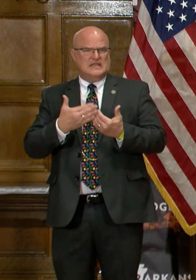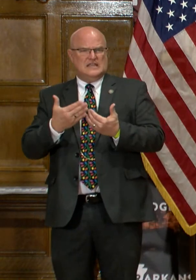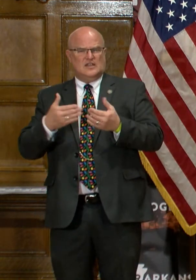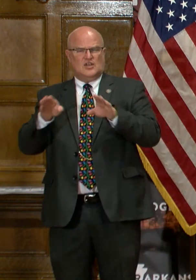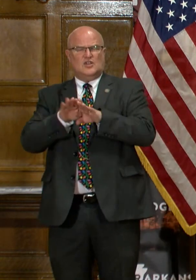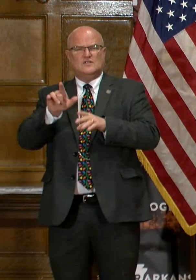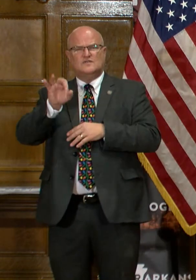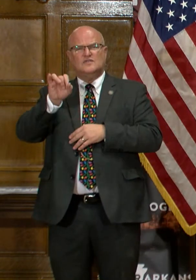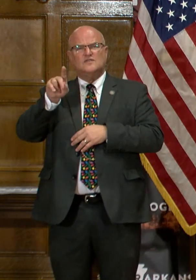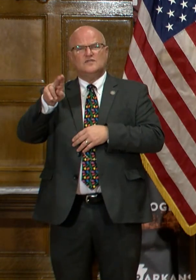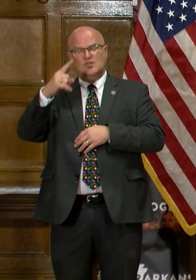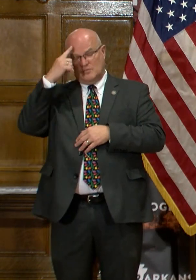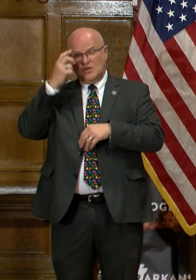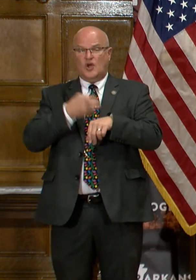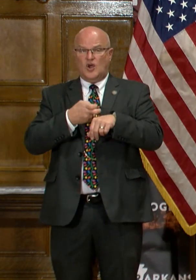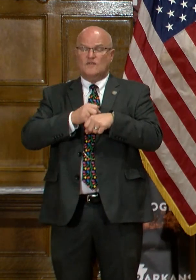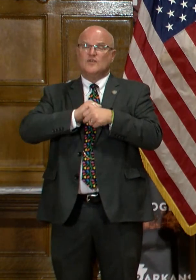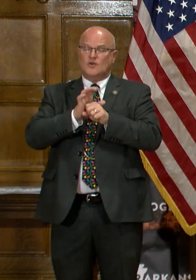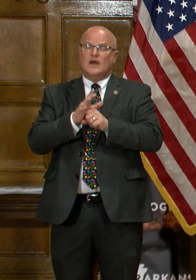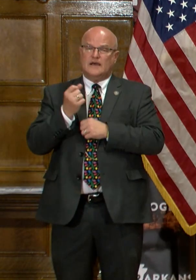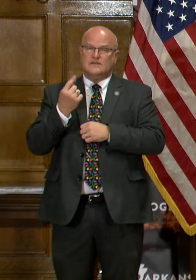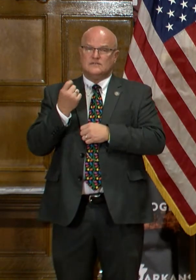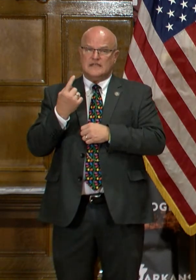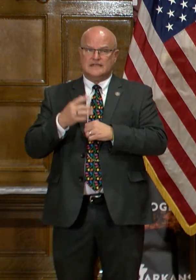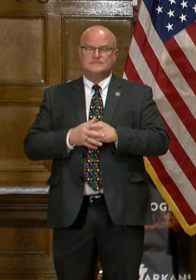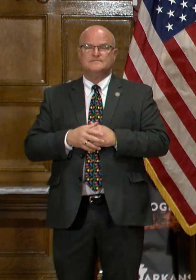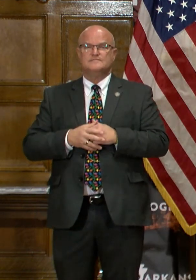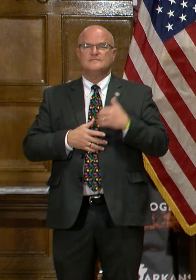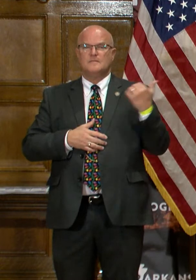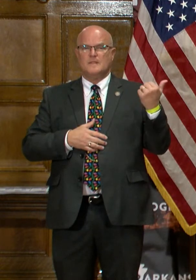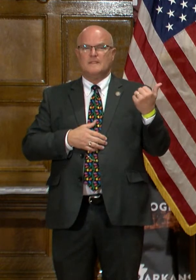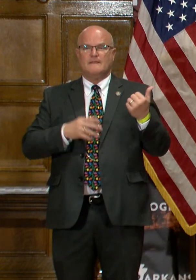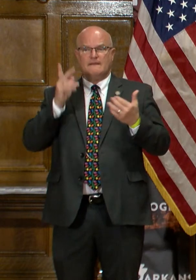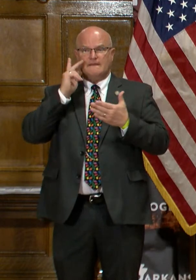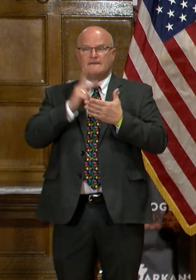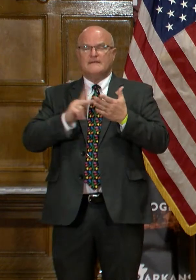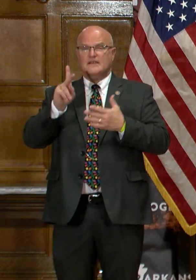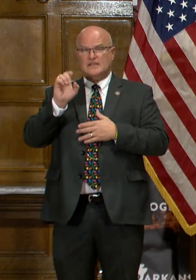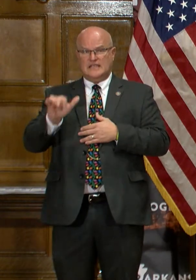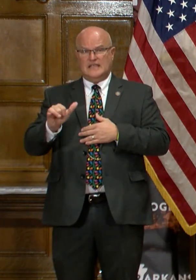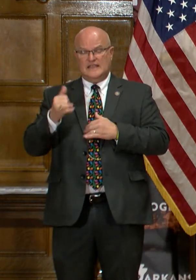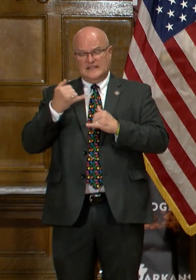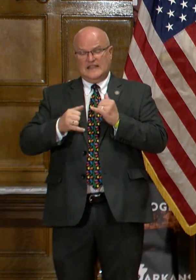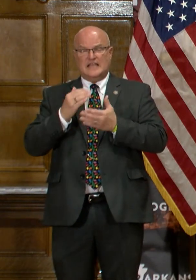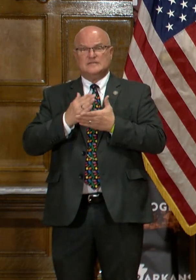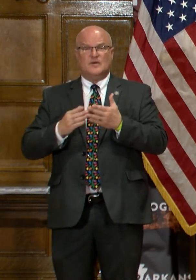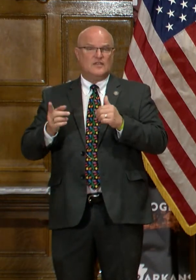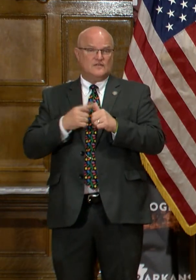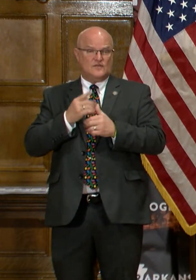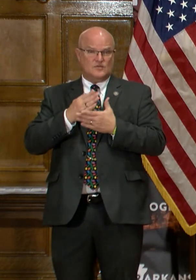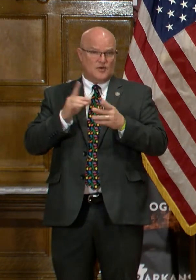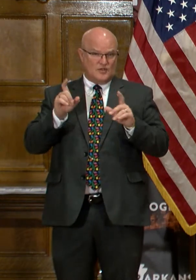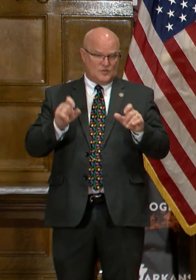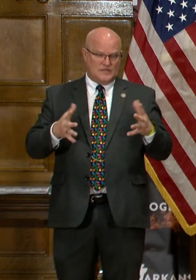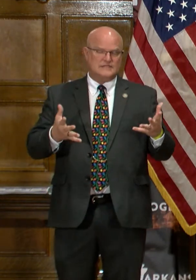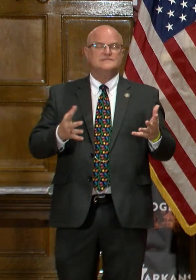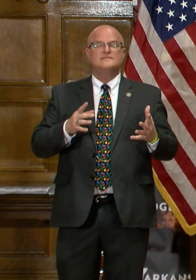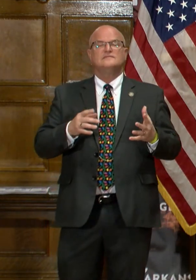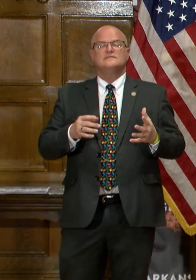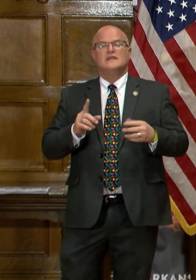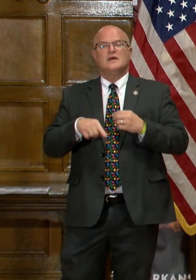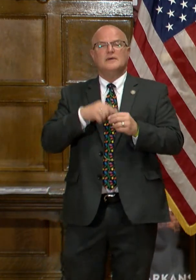yet harder for coronavirus? I'm going to let Secretary answer the last part of that. In terms of the first part of the question on